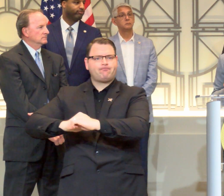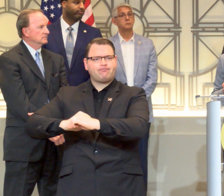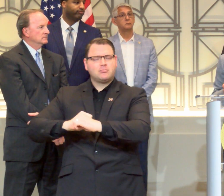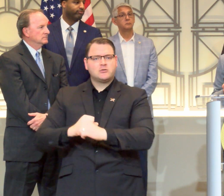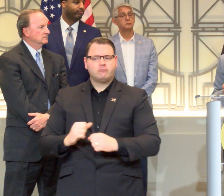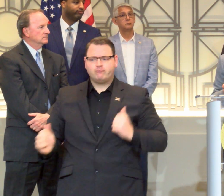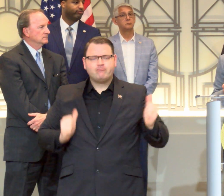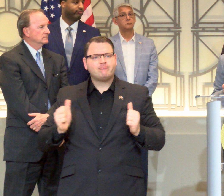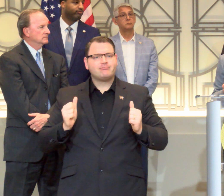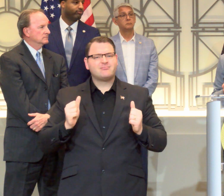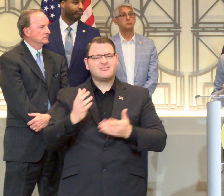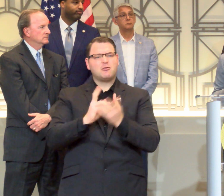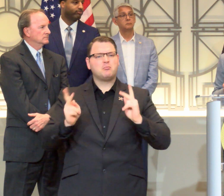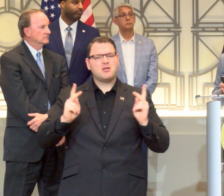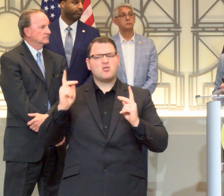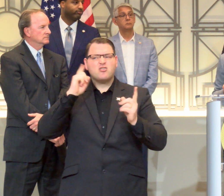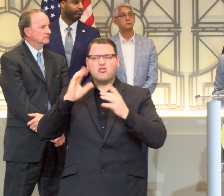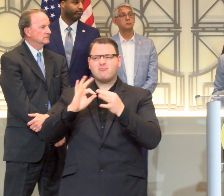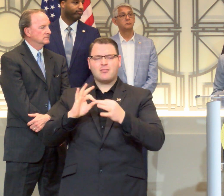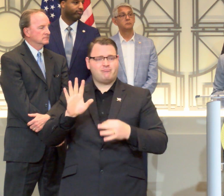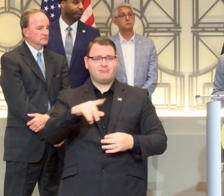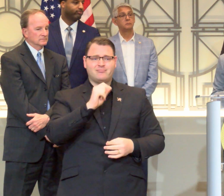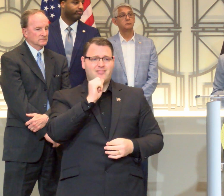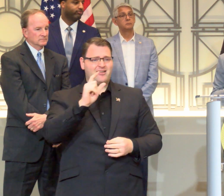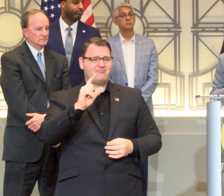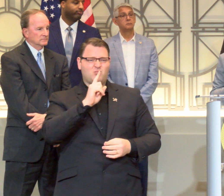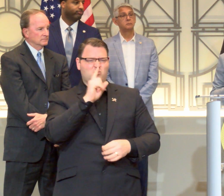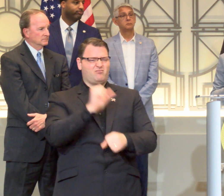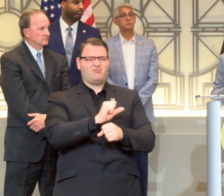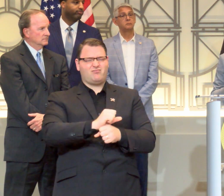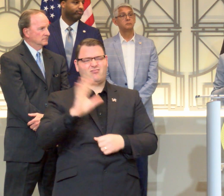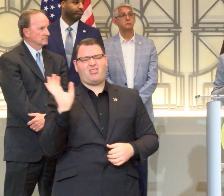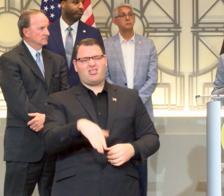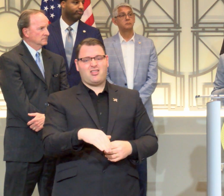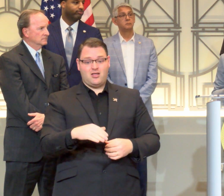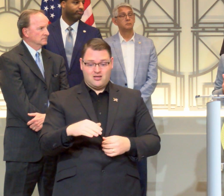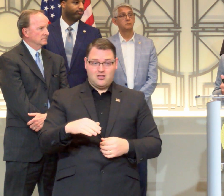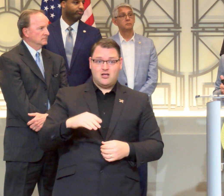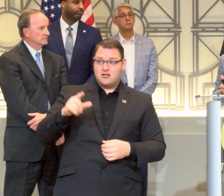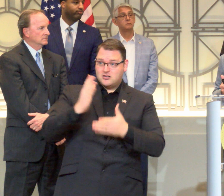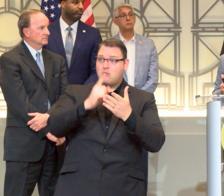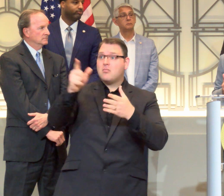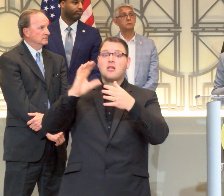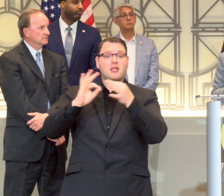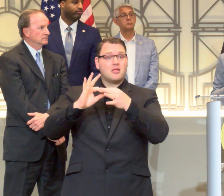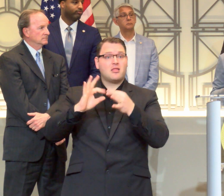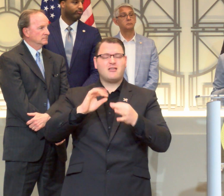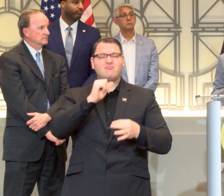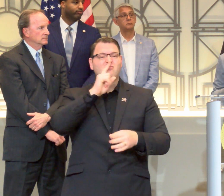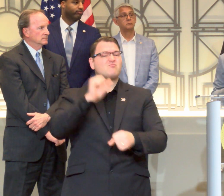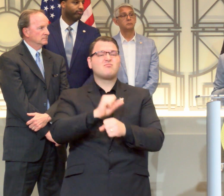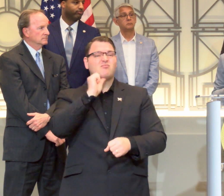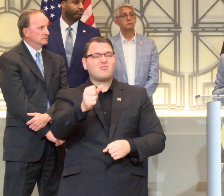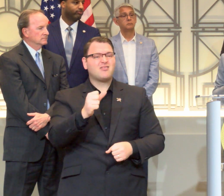you know, it doesn't really feel real yet. And maybe that's why some people aren't really taking a leadership position on this yet. Some millennials, many of them are